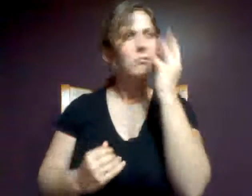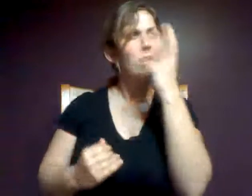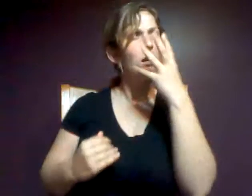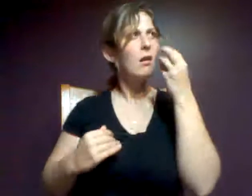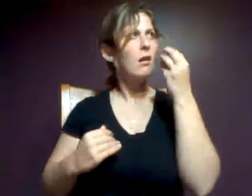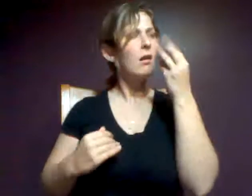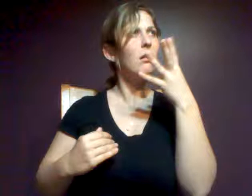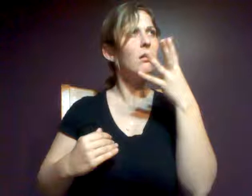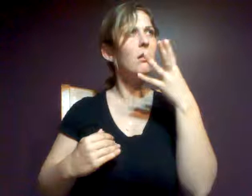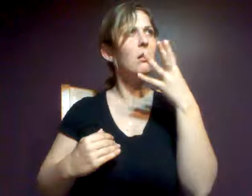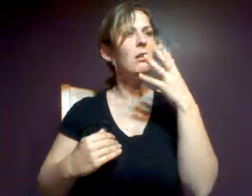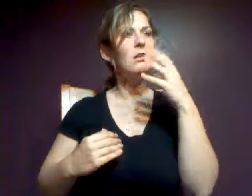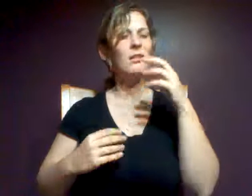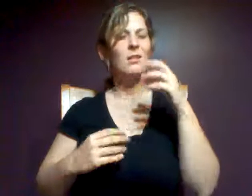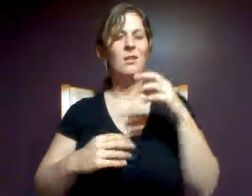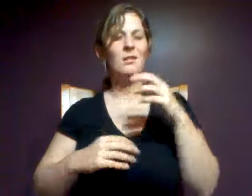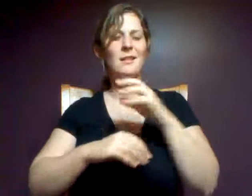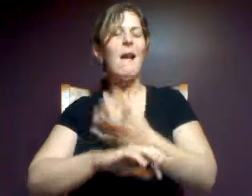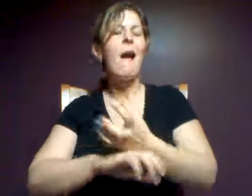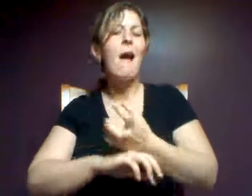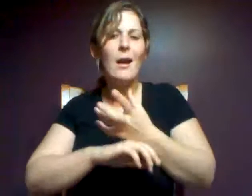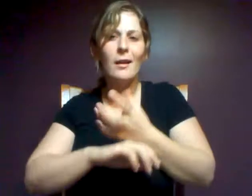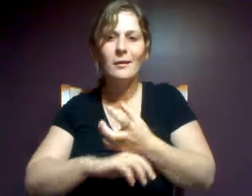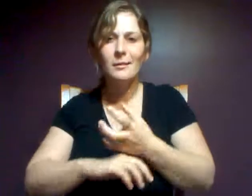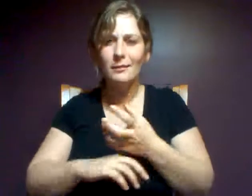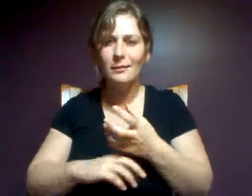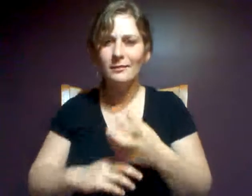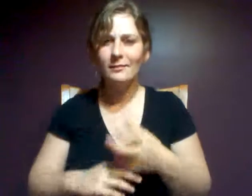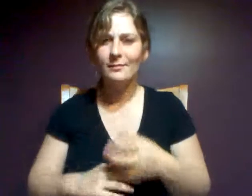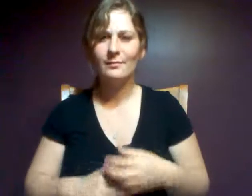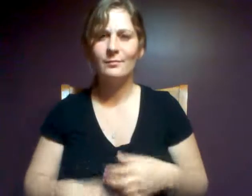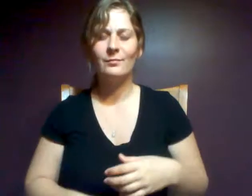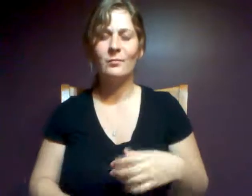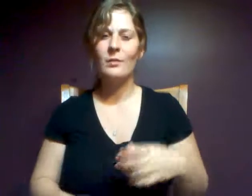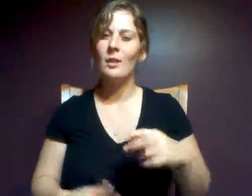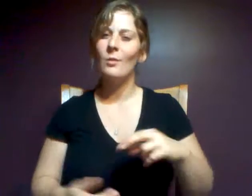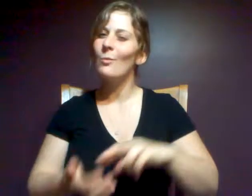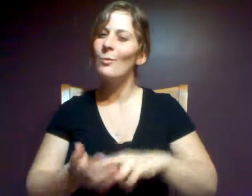for her if we overcame this and unlocked her potential in that way?